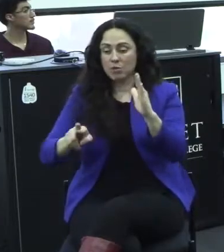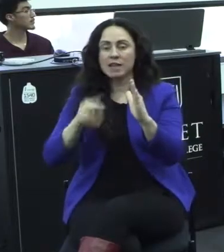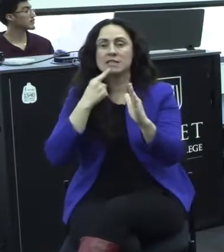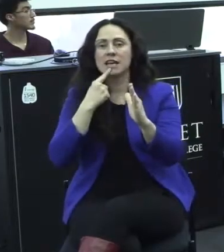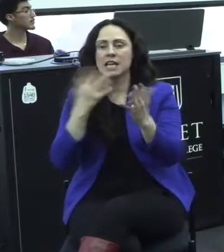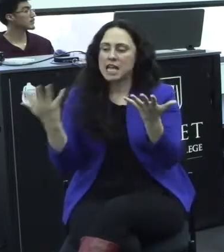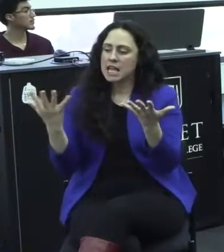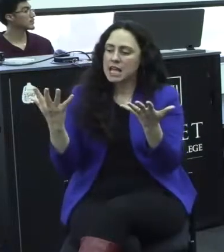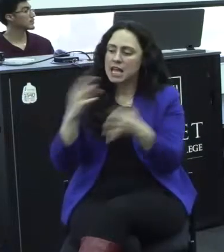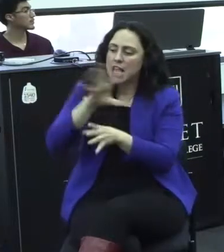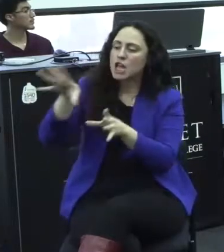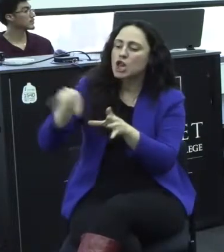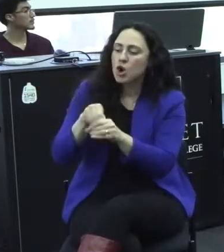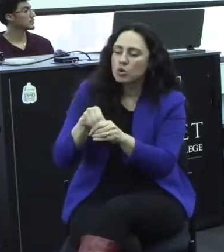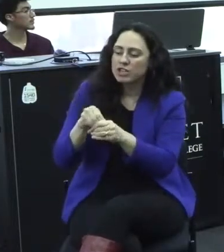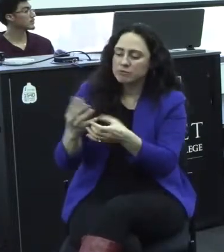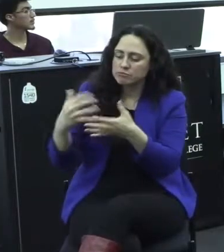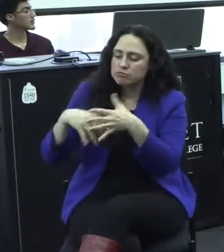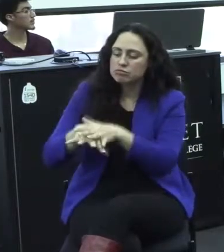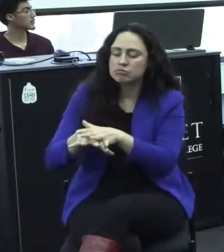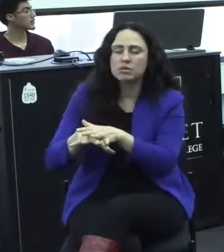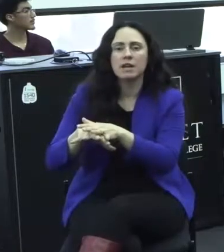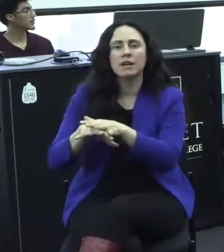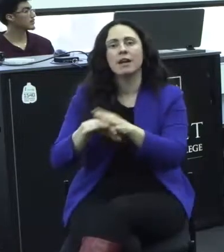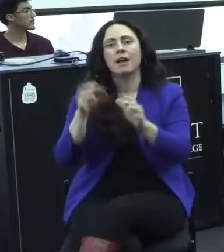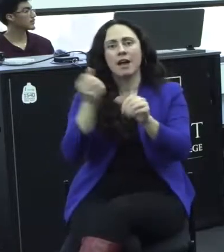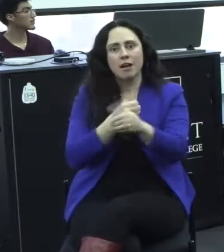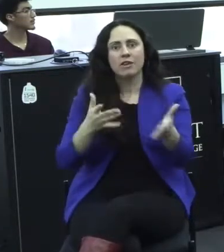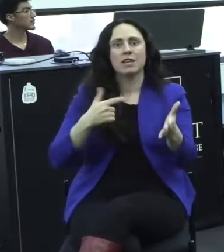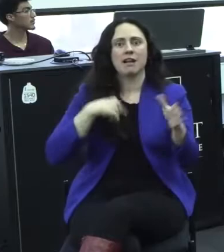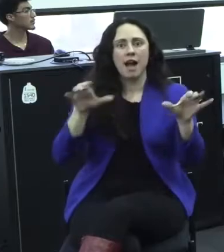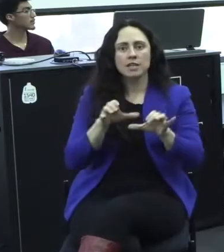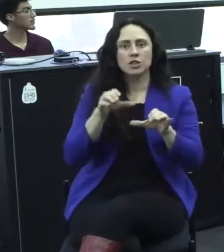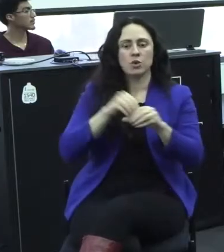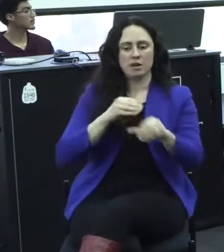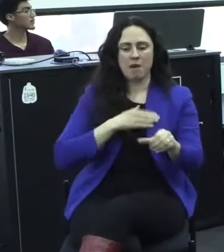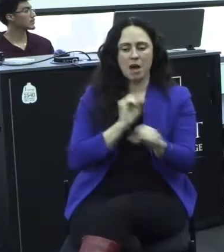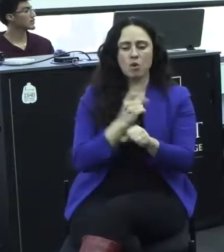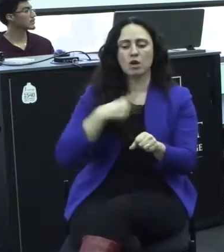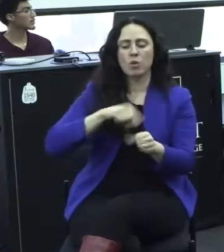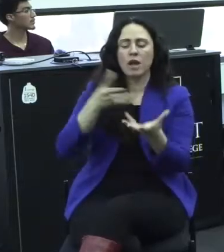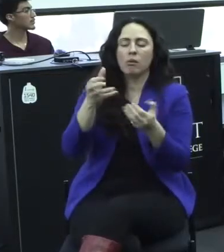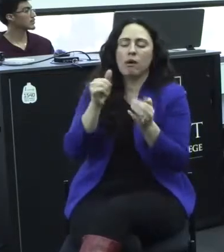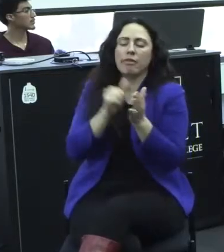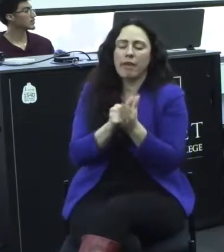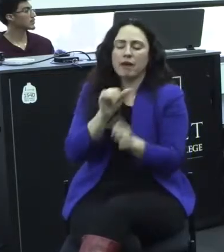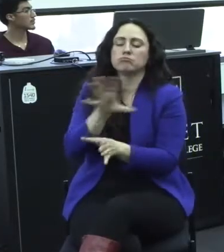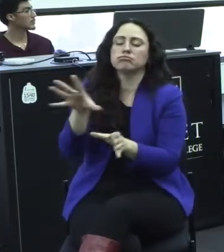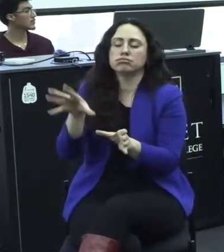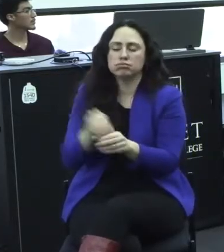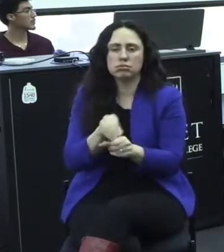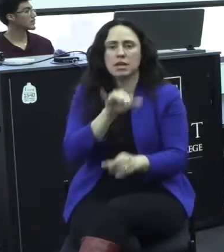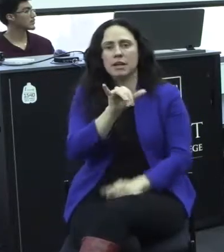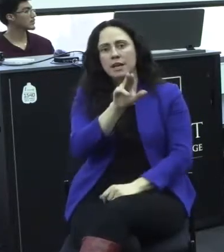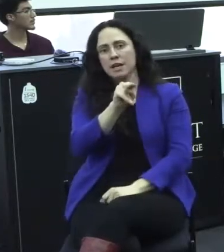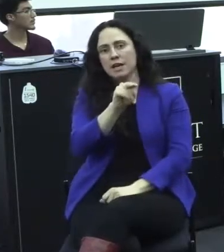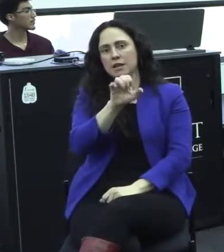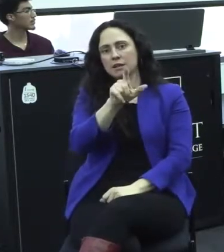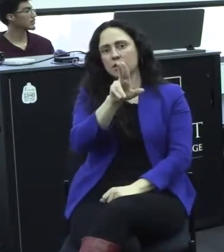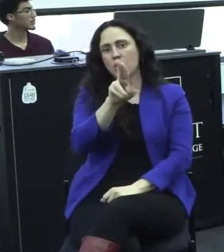is really what, and everything that I do in my work, we are striving for. We are striving for